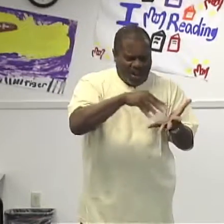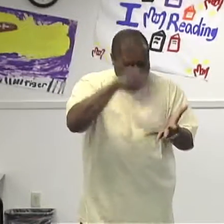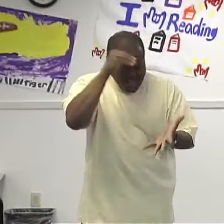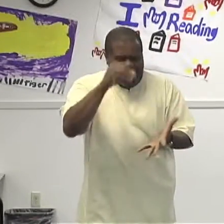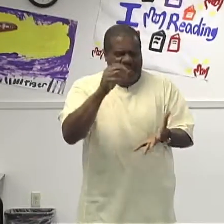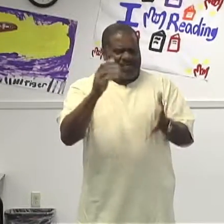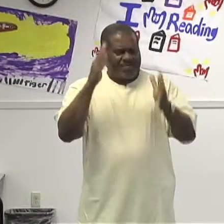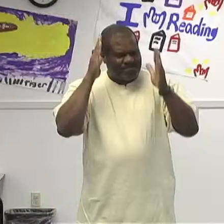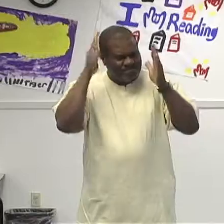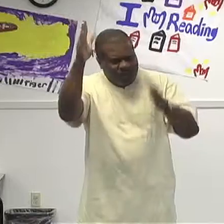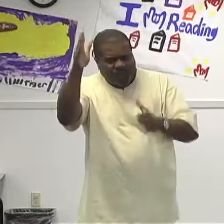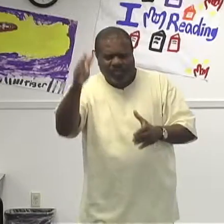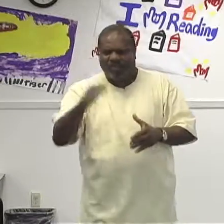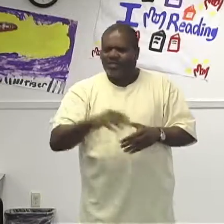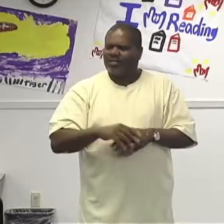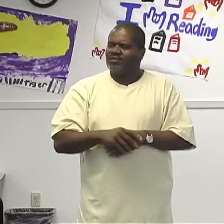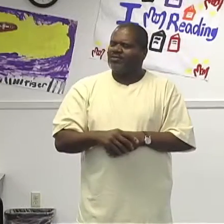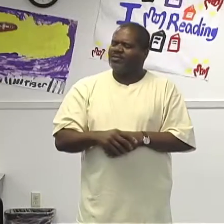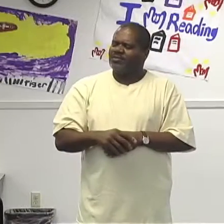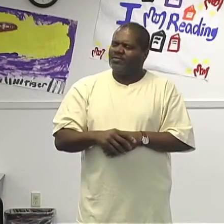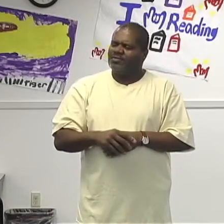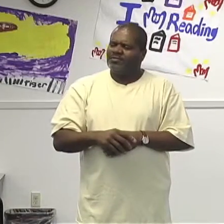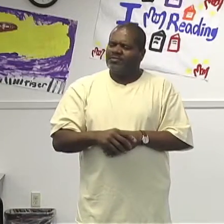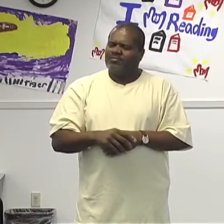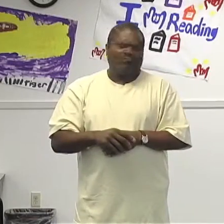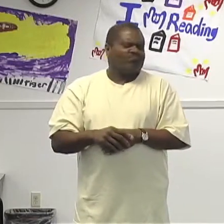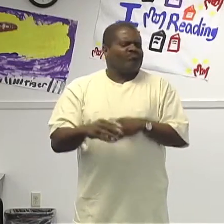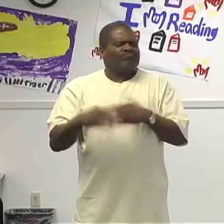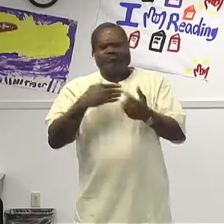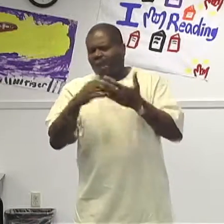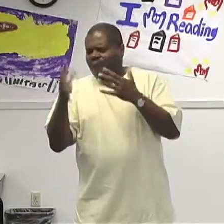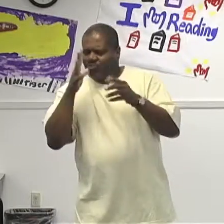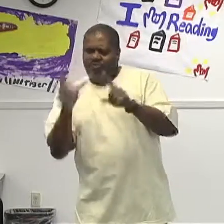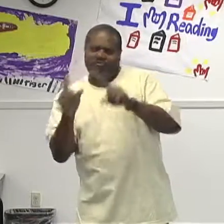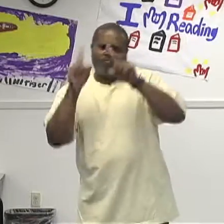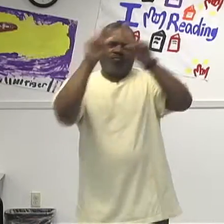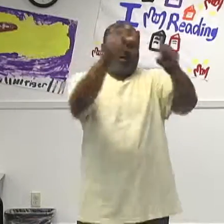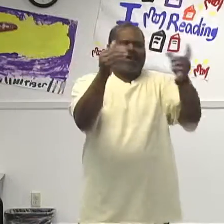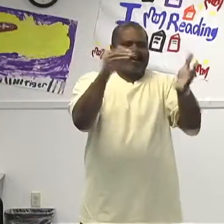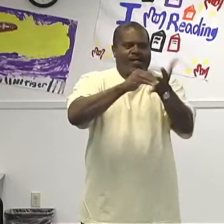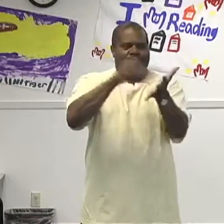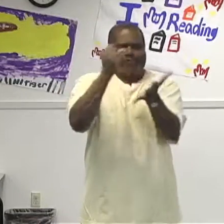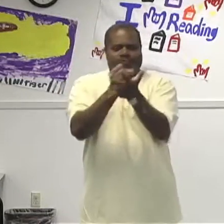we went ahead with the decision because she knew that this was going to be the best for my future.